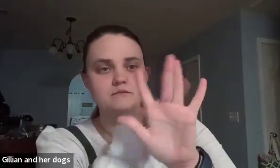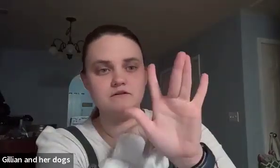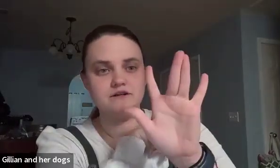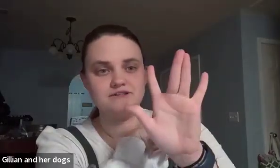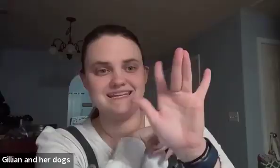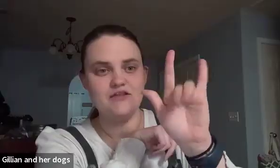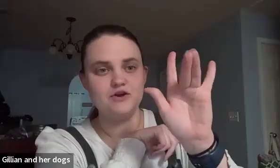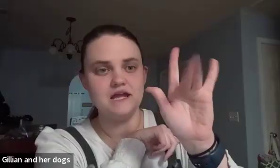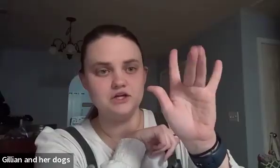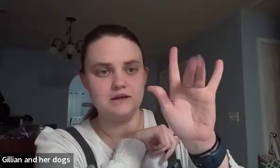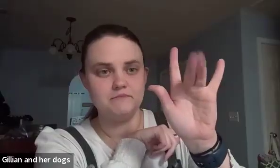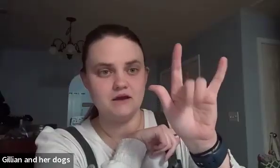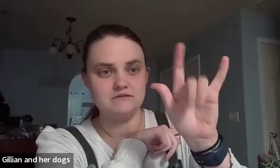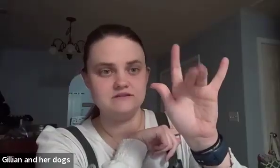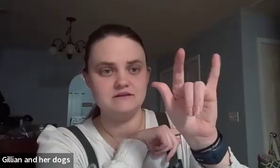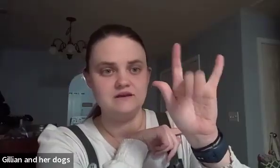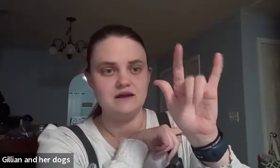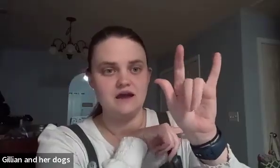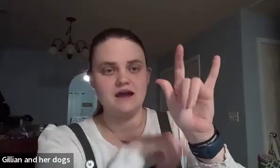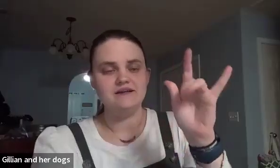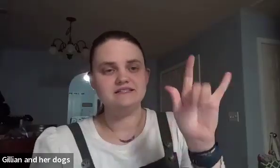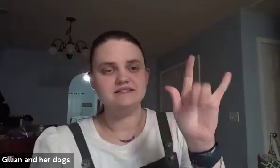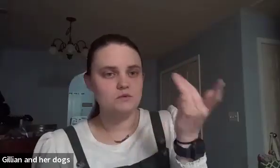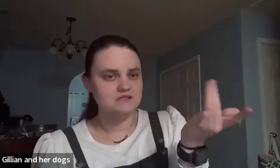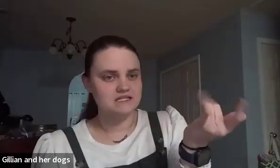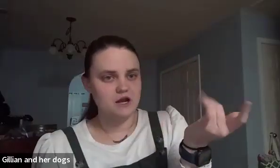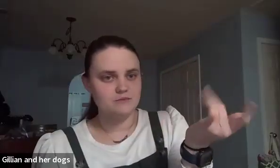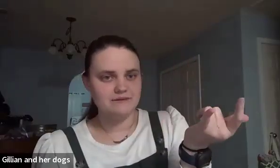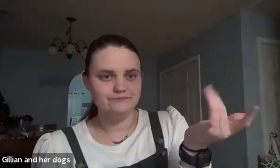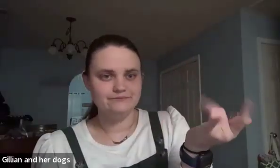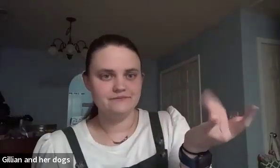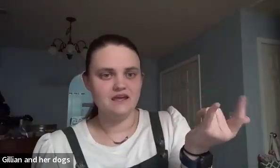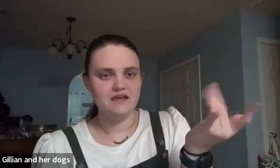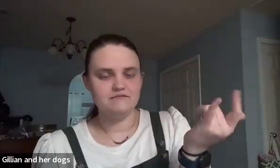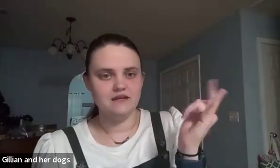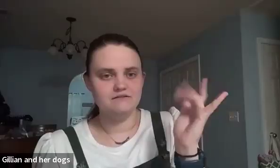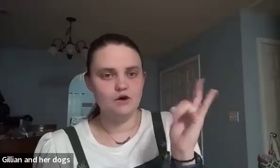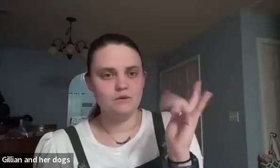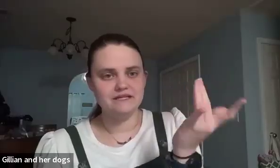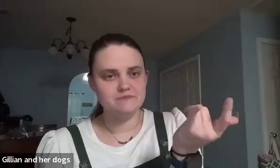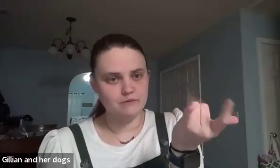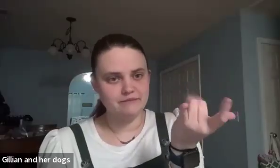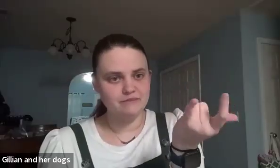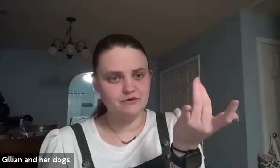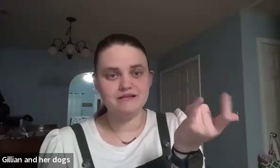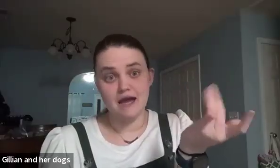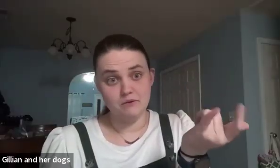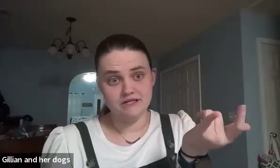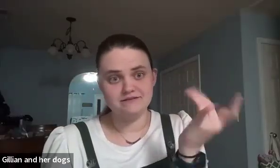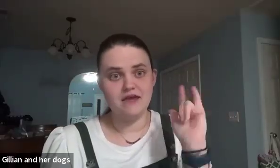middle finger together and you're going to bounce. I like to say it's almost like Spider-Man. If any of y'all were big Spider-Man people, because I was, and